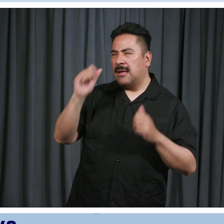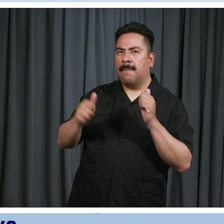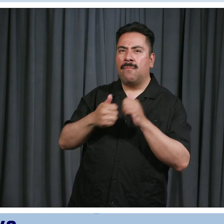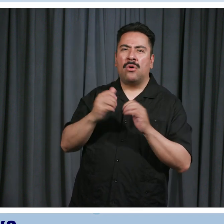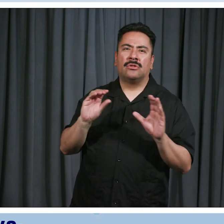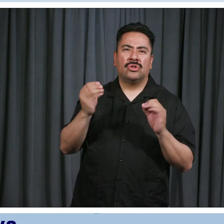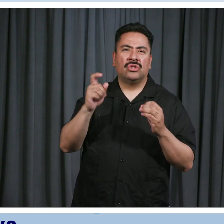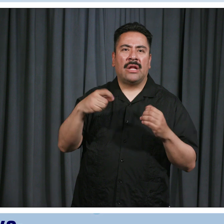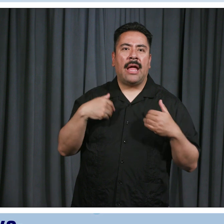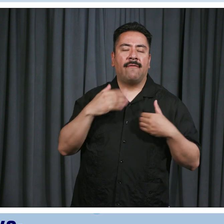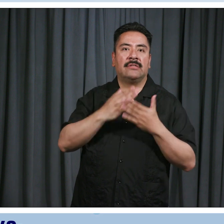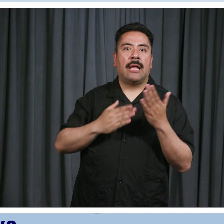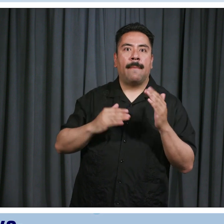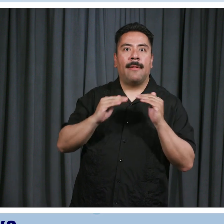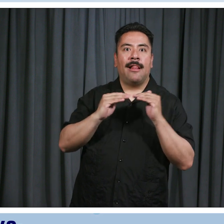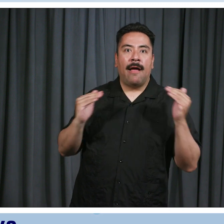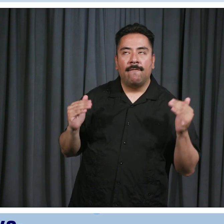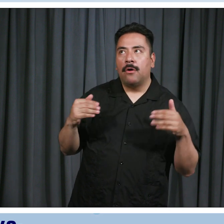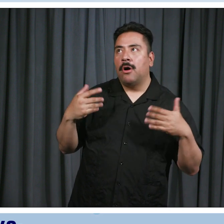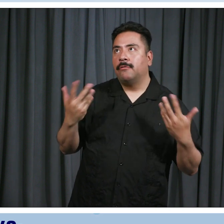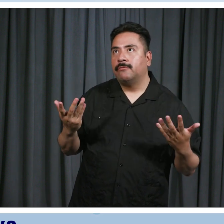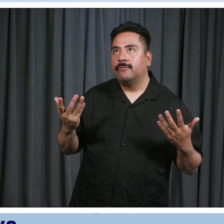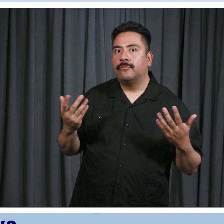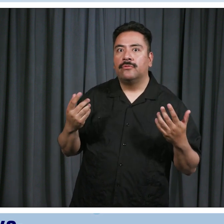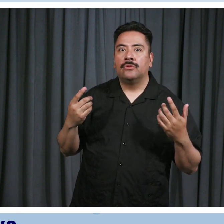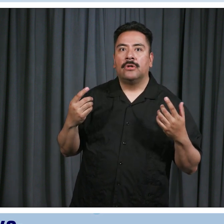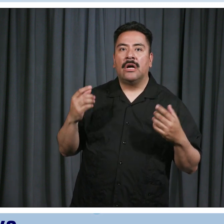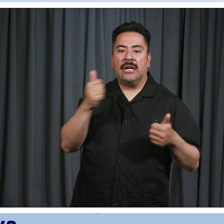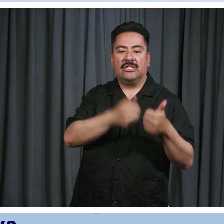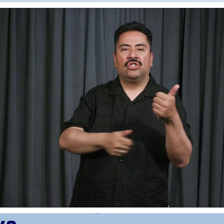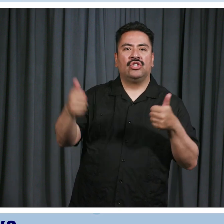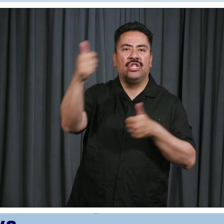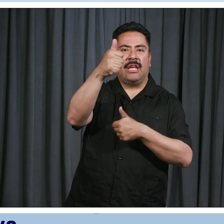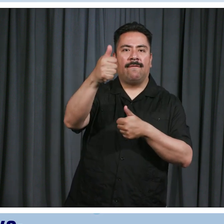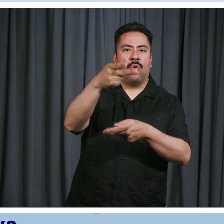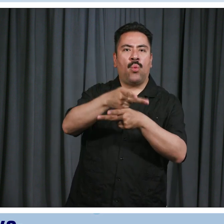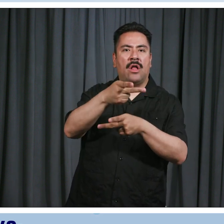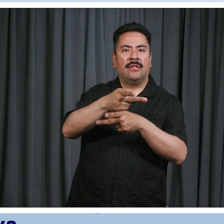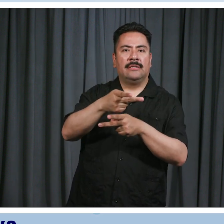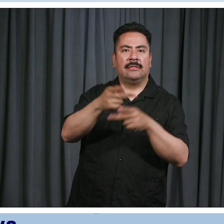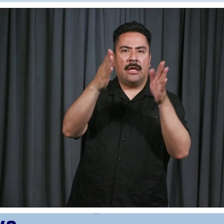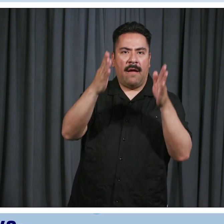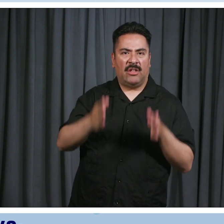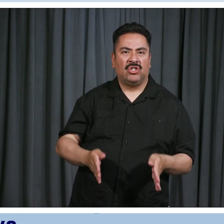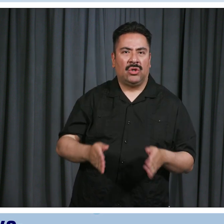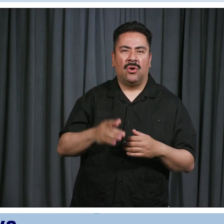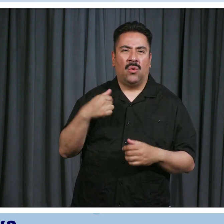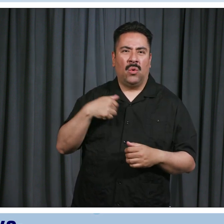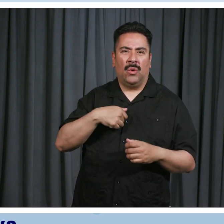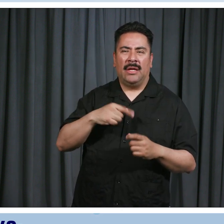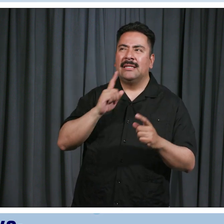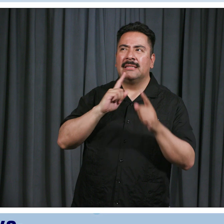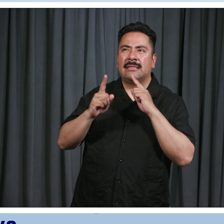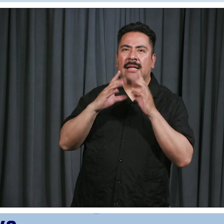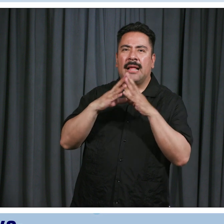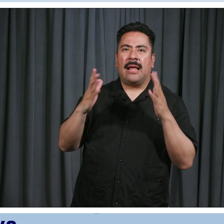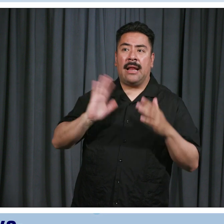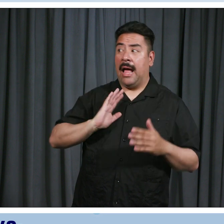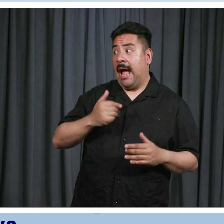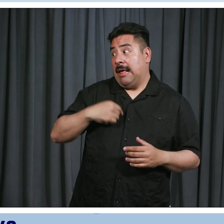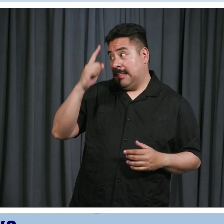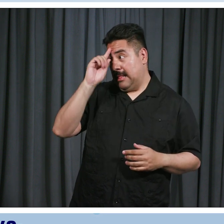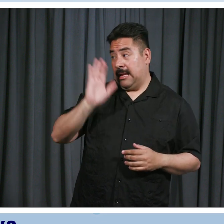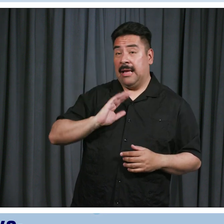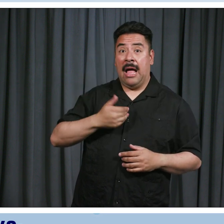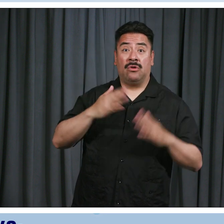have some level of a chief wellness officer. And we have talked to them a lot. I mean, I think our city should have a